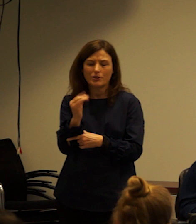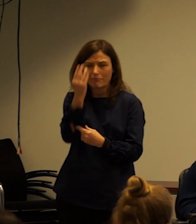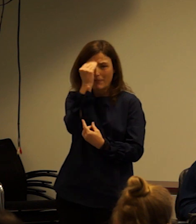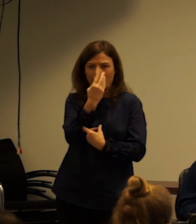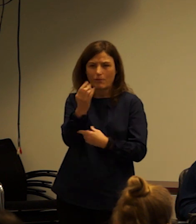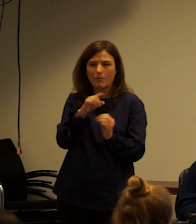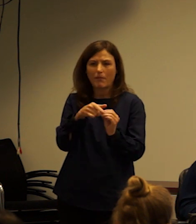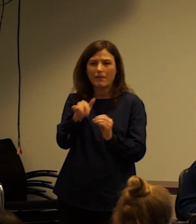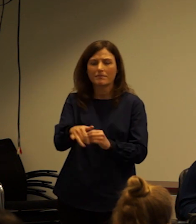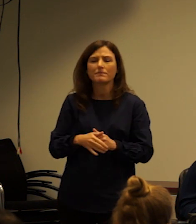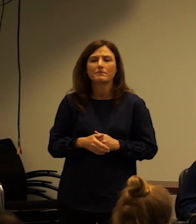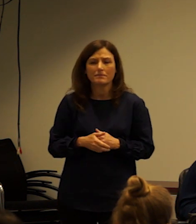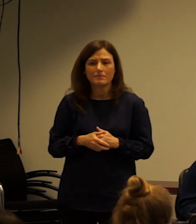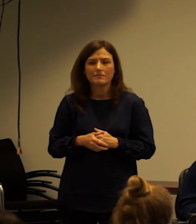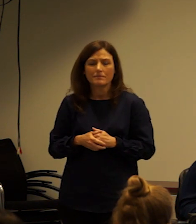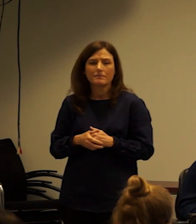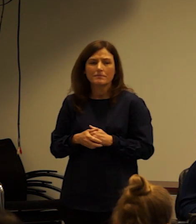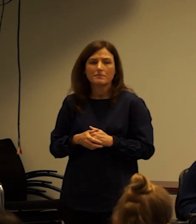know about that.